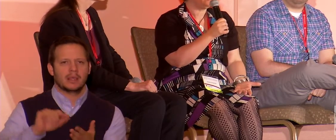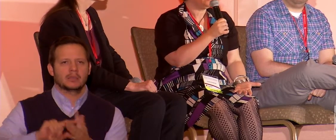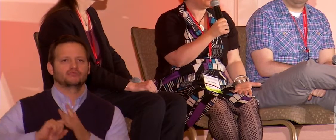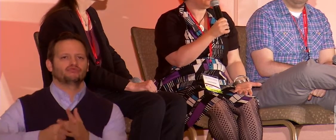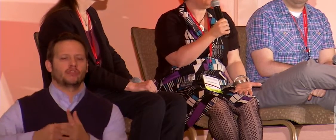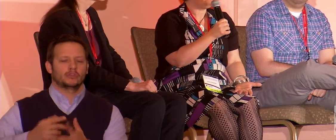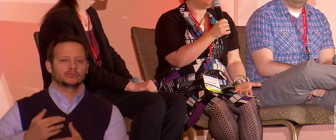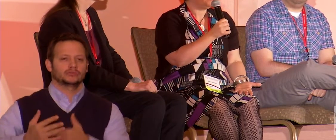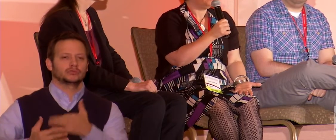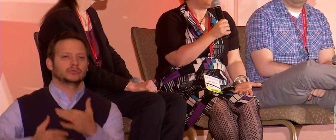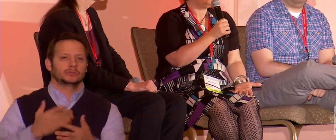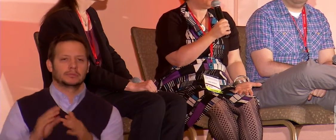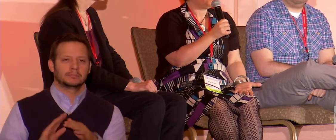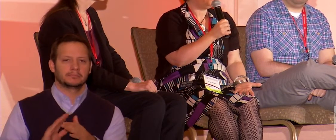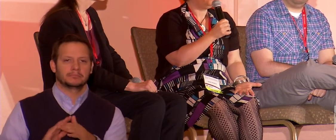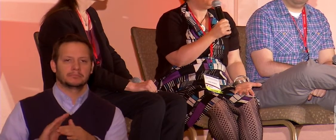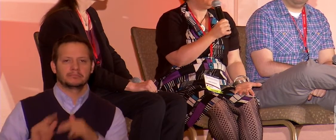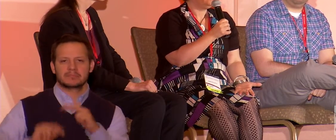movement.